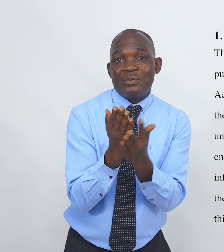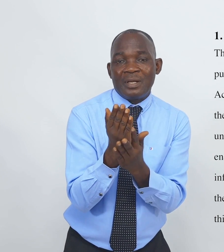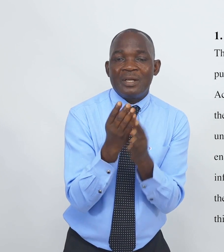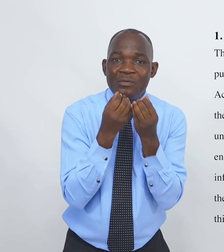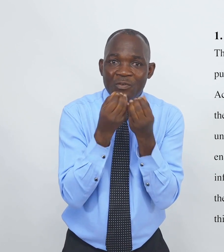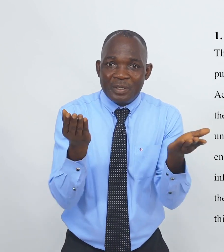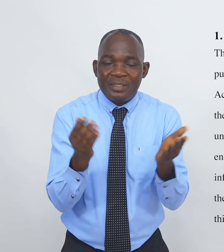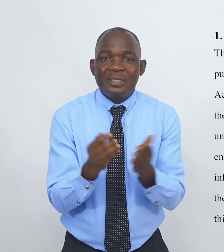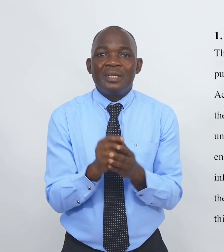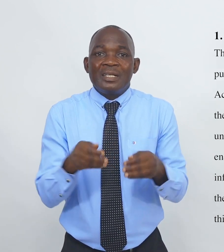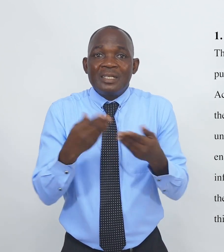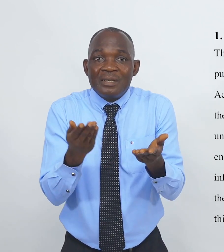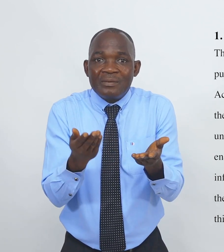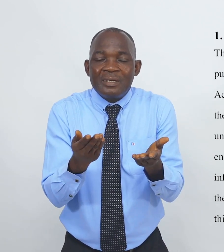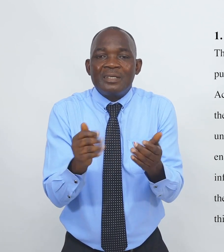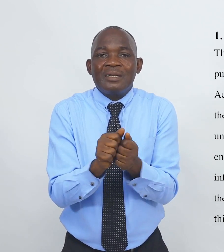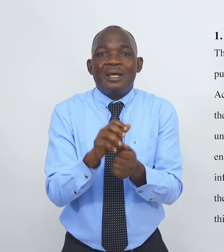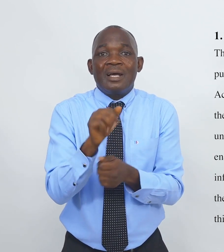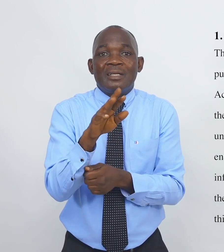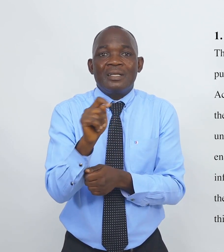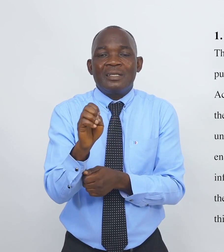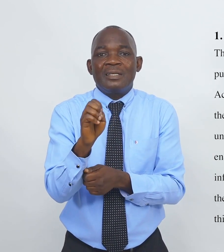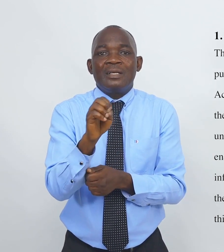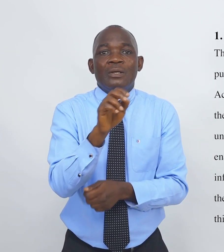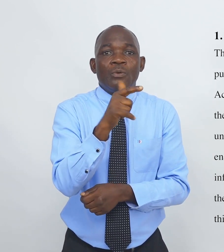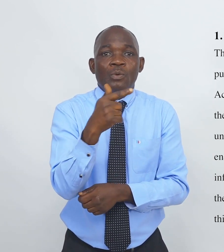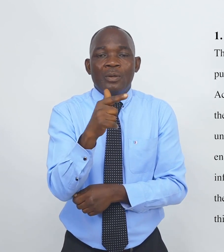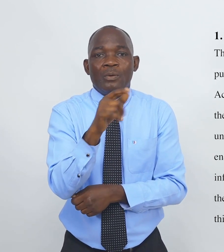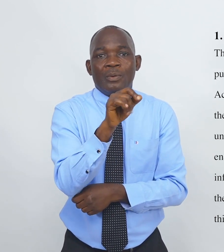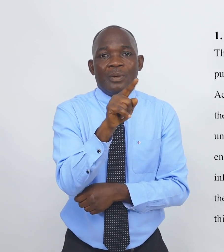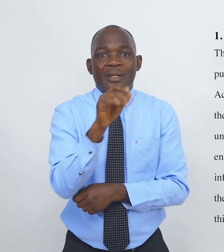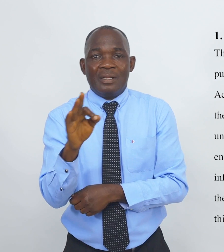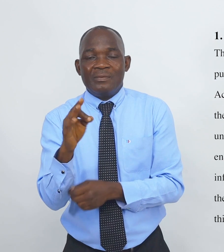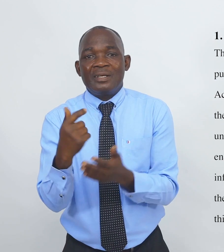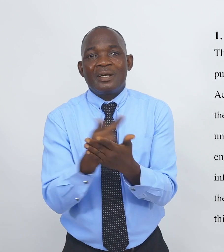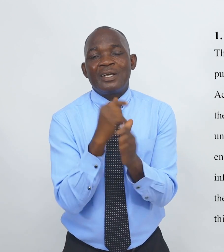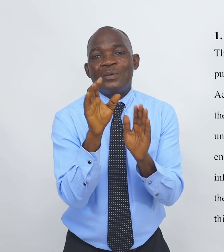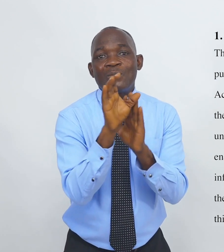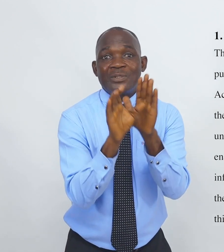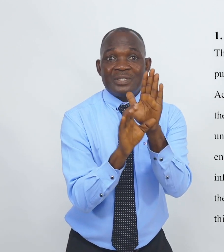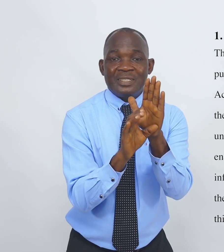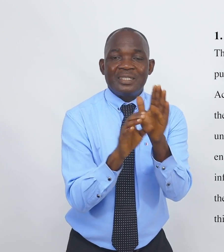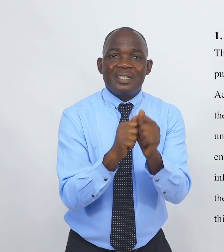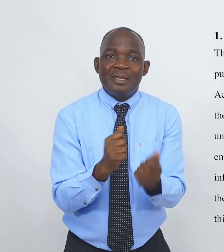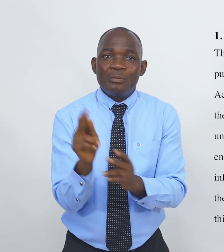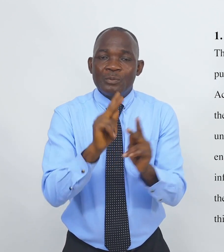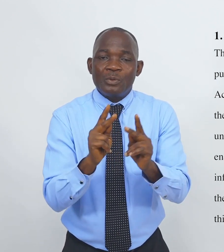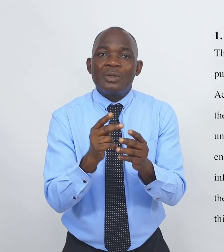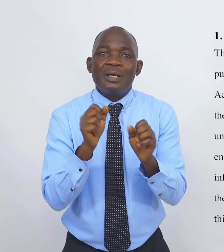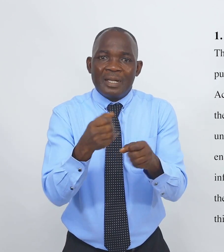right to information provided under Article 21(1)(f) of the Constitution, enabling citizens to